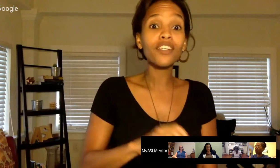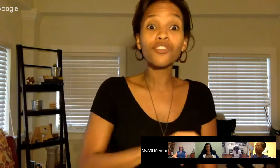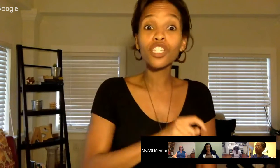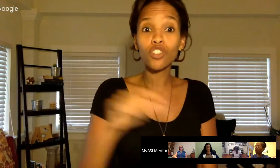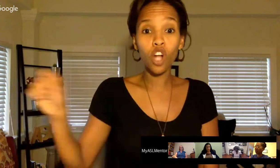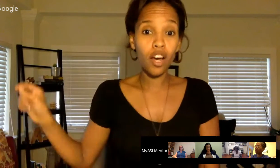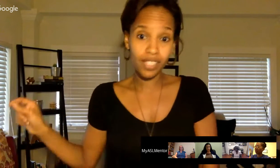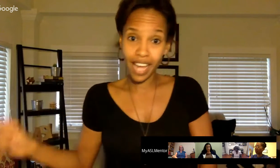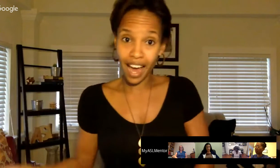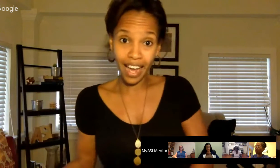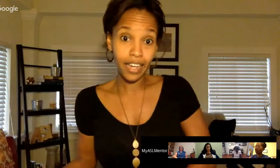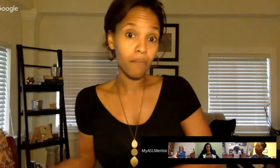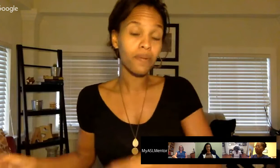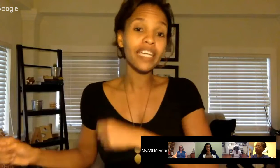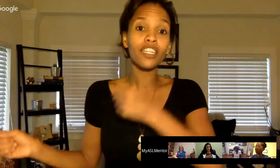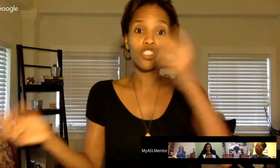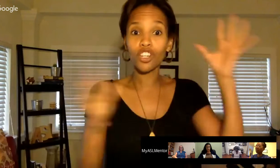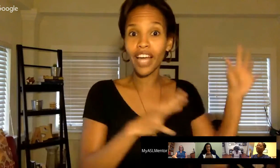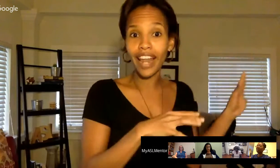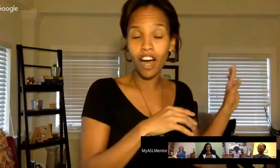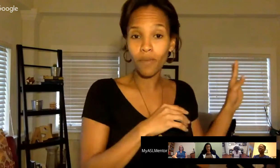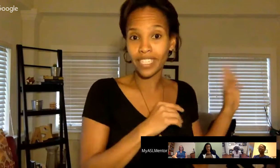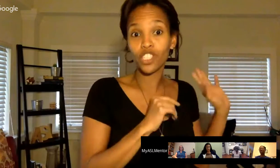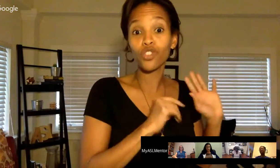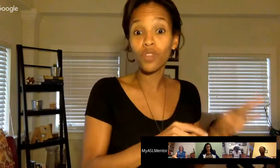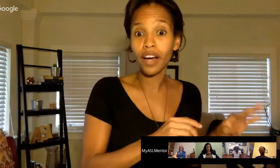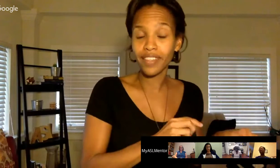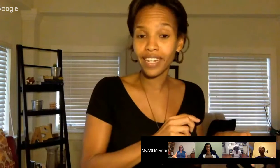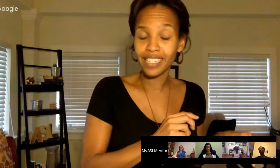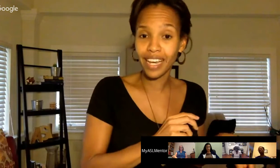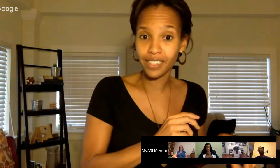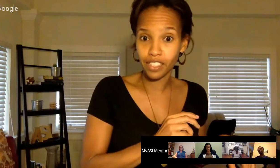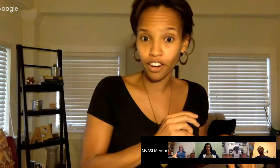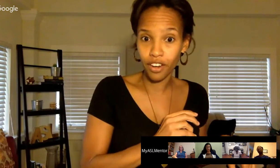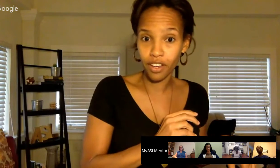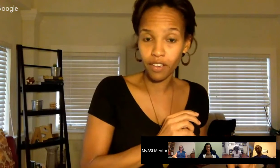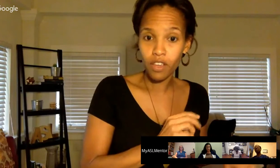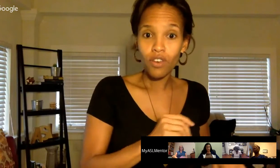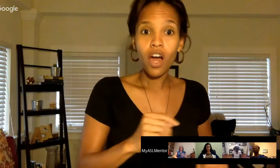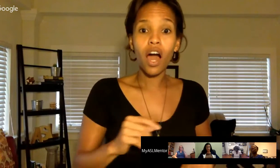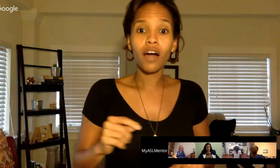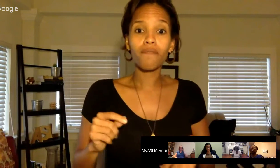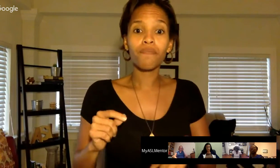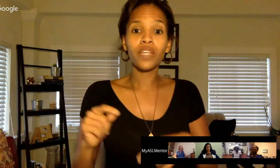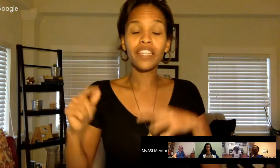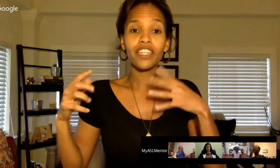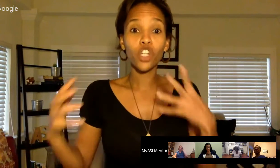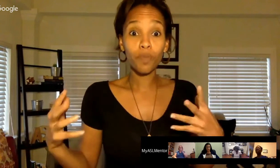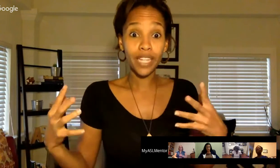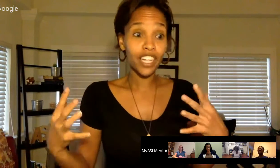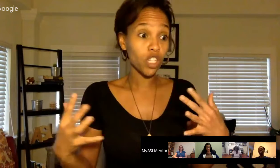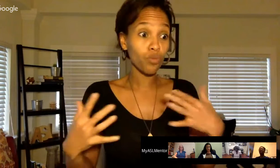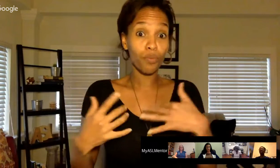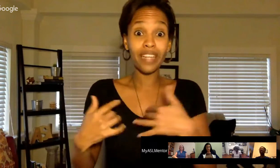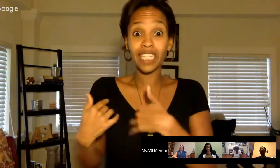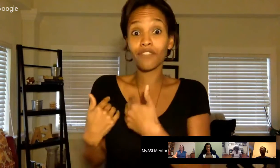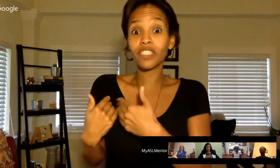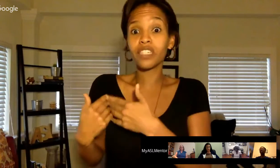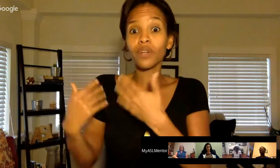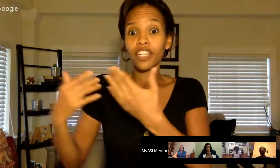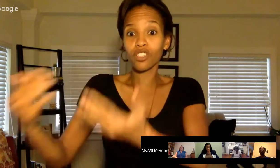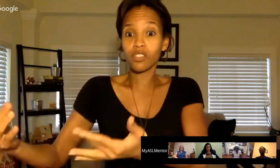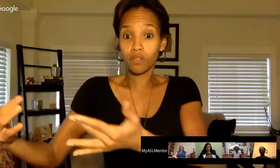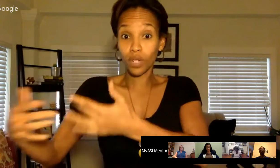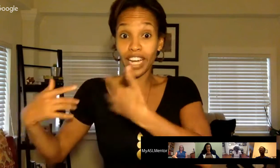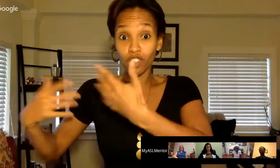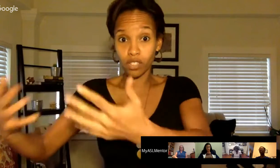I initially glossed that, I completely took that out because I do not think it's necessary. In the interpretation, basically, if we did